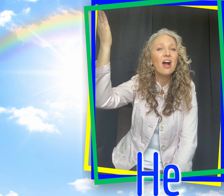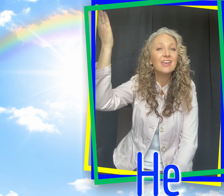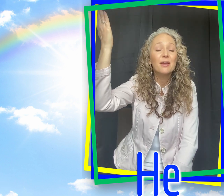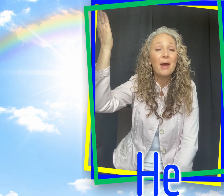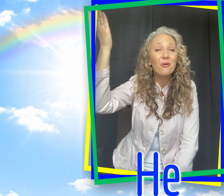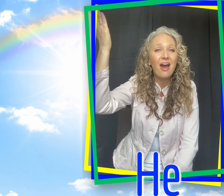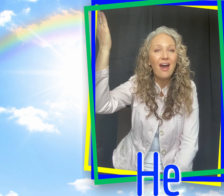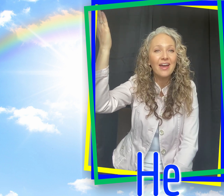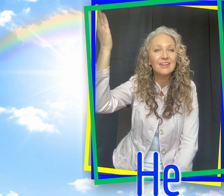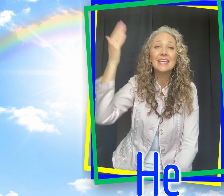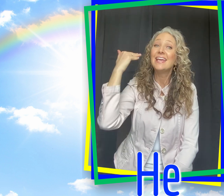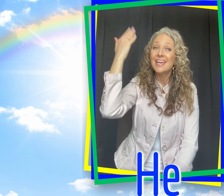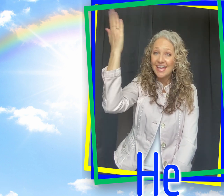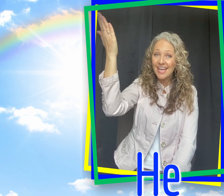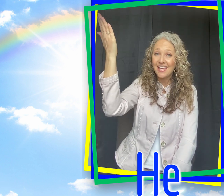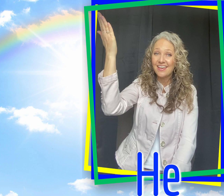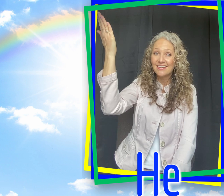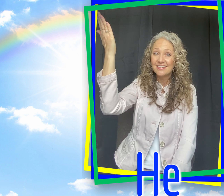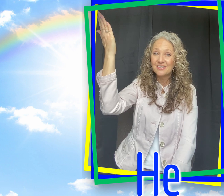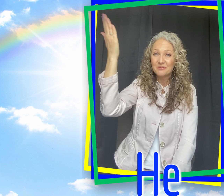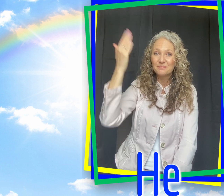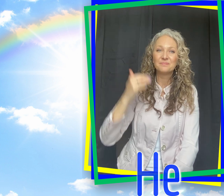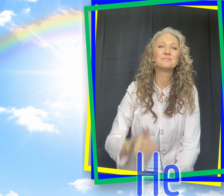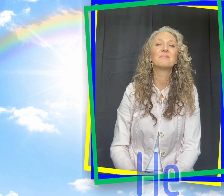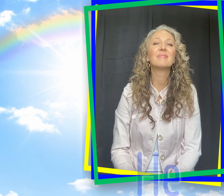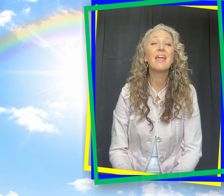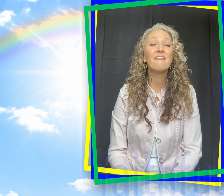we're talking about God. He.